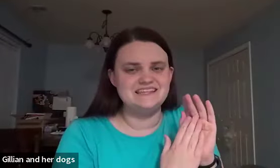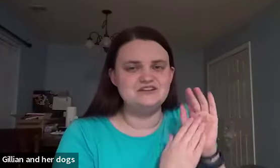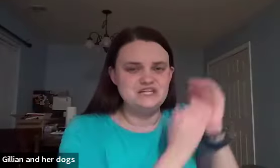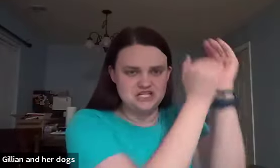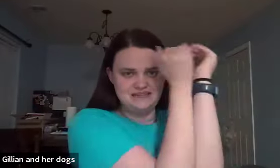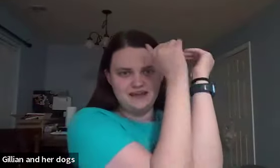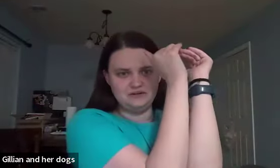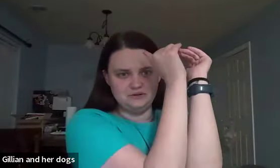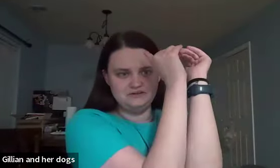is literally just titled